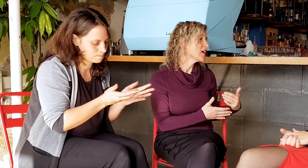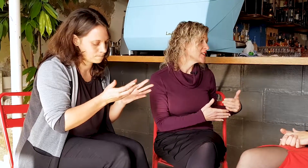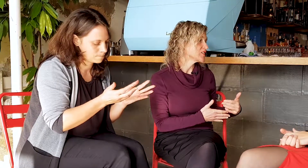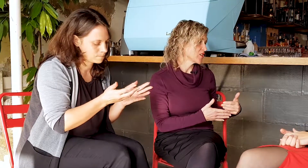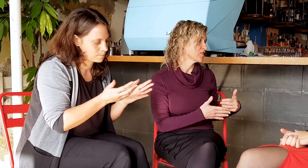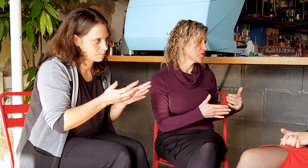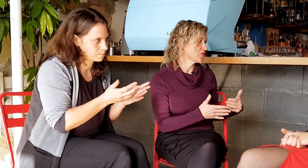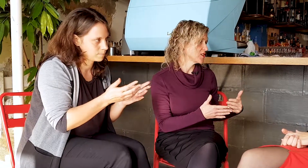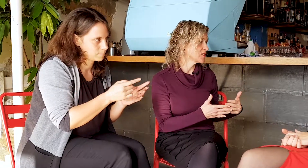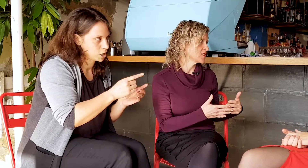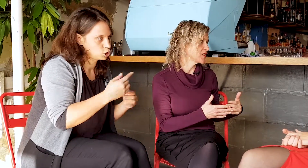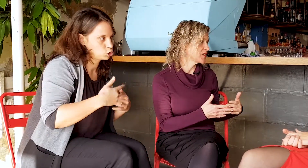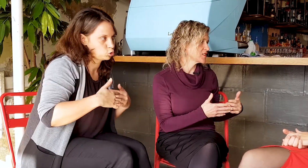behind other countries in its